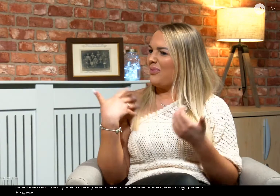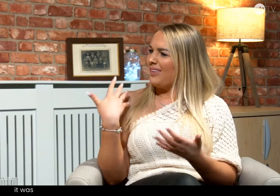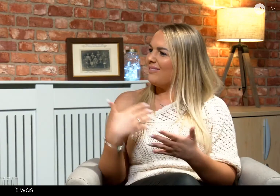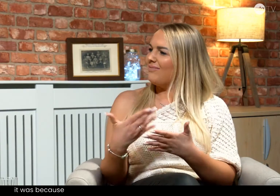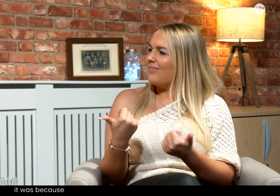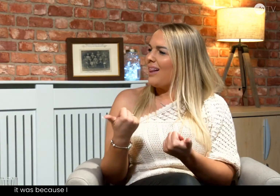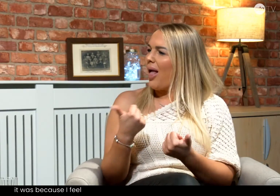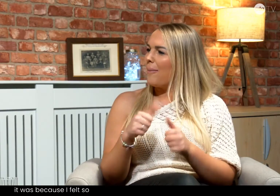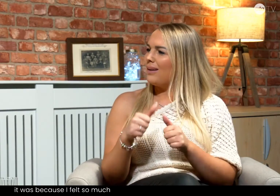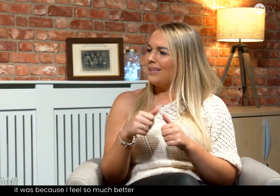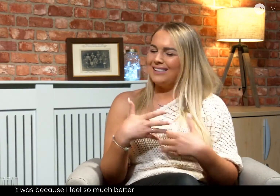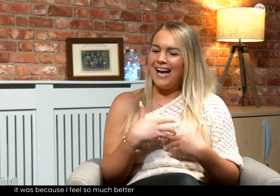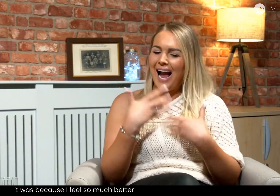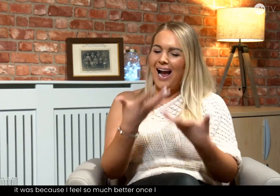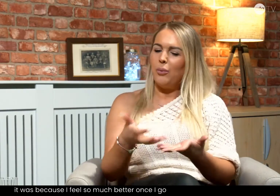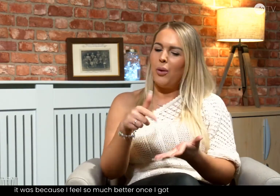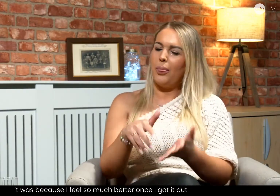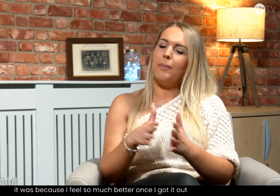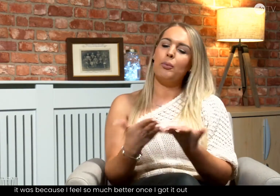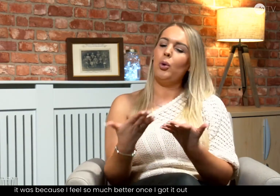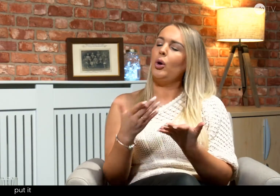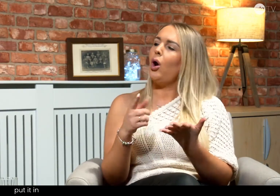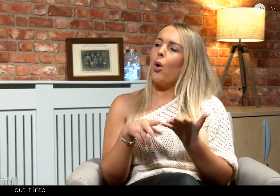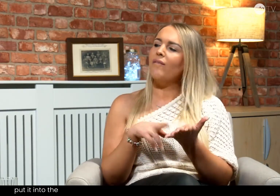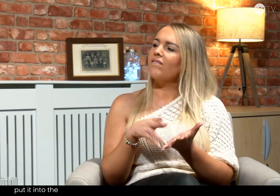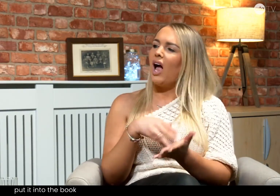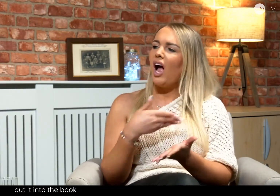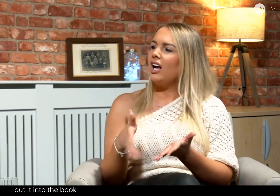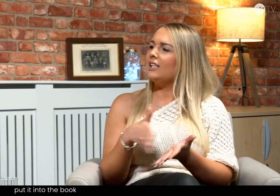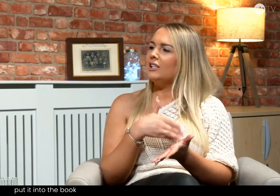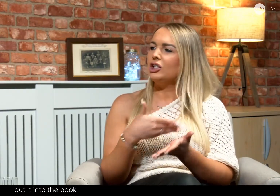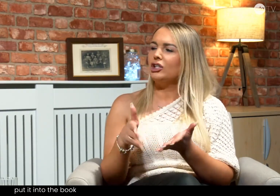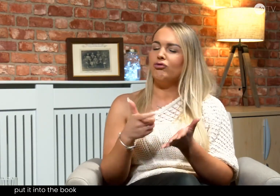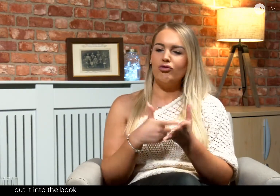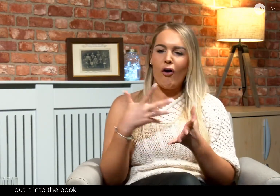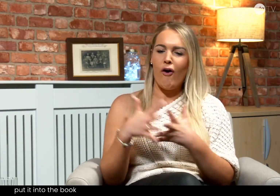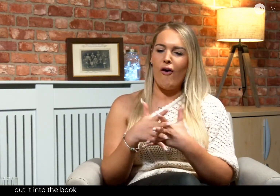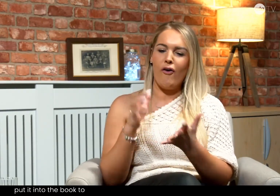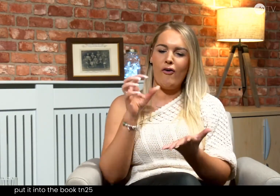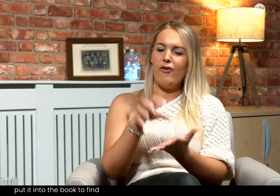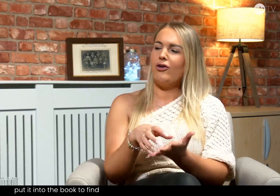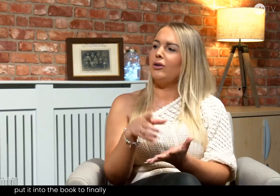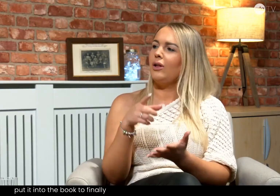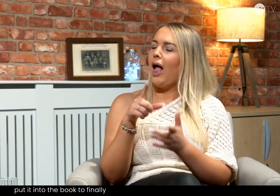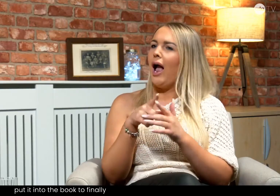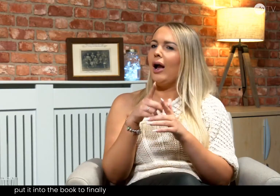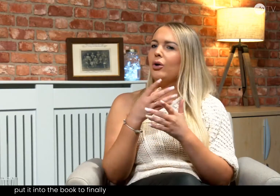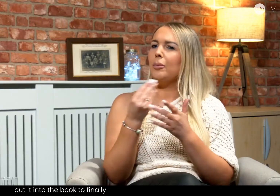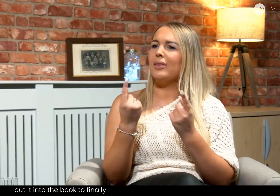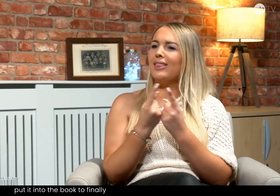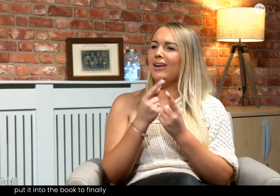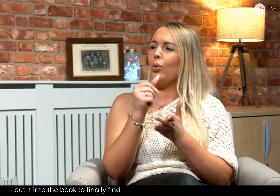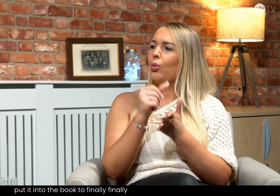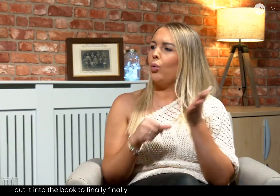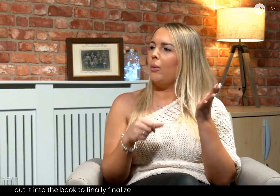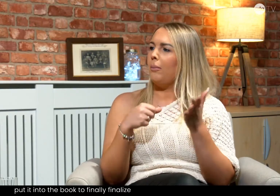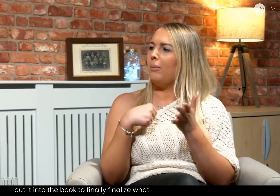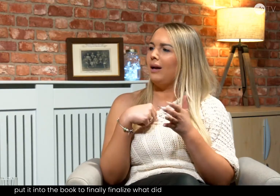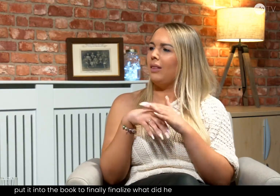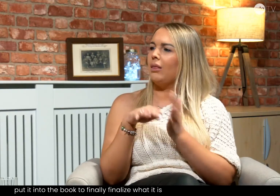got it out and put it into the book to finally finalise what it is, to be completely raw with my